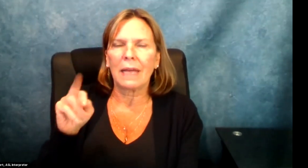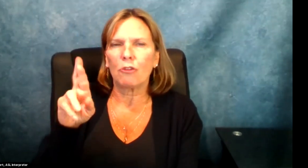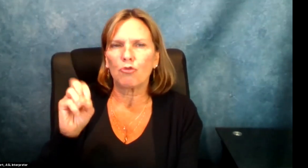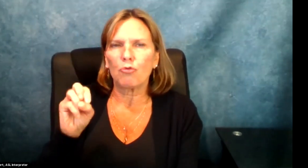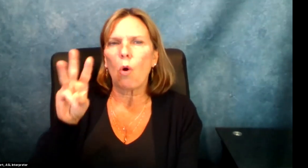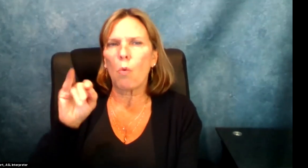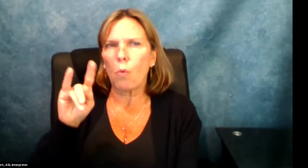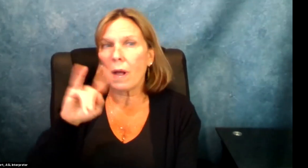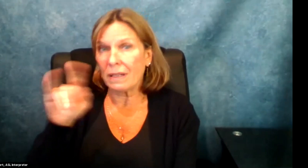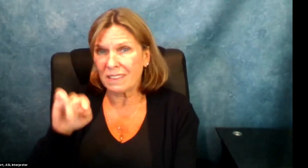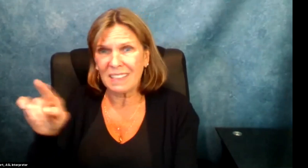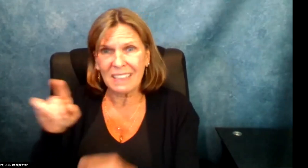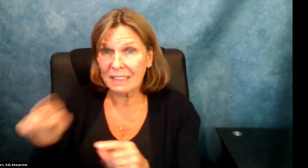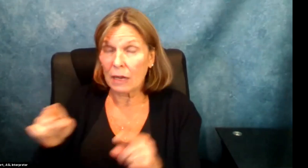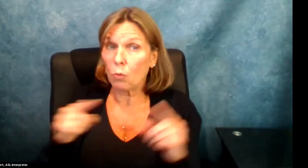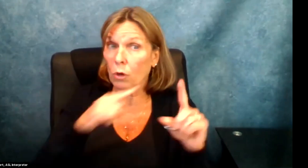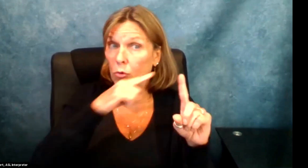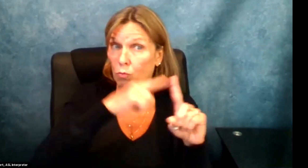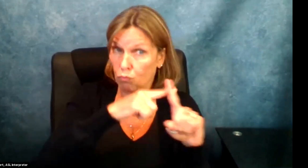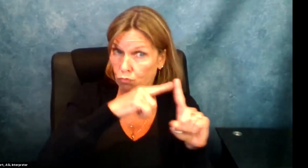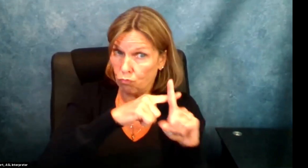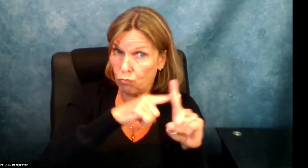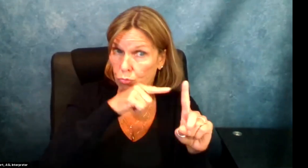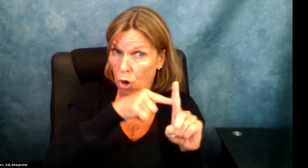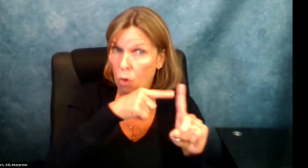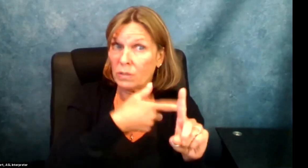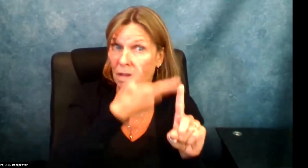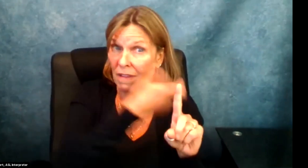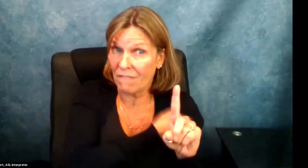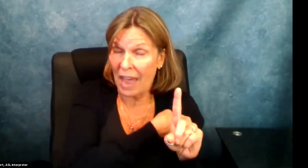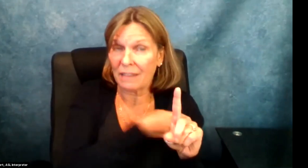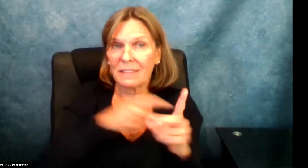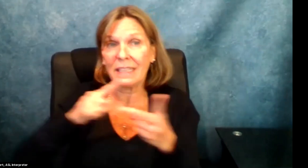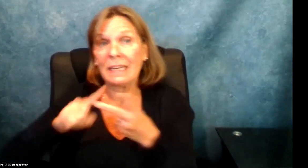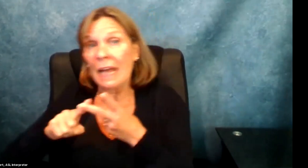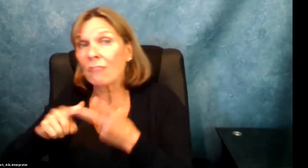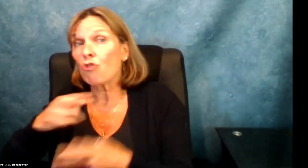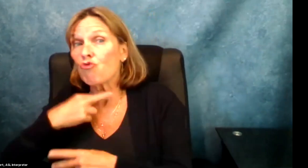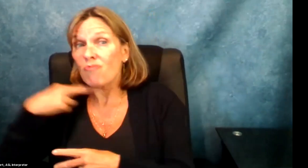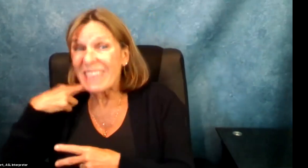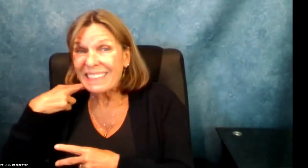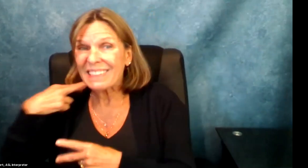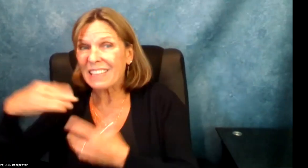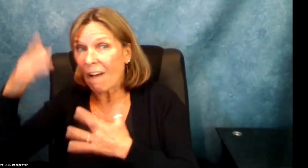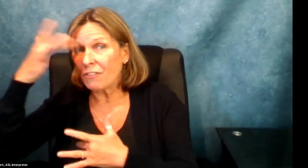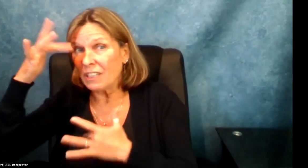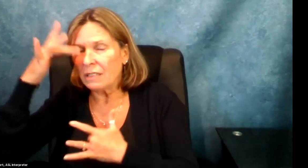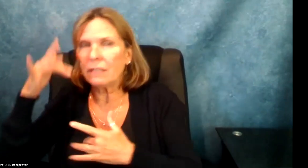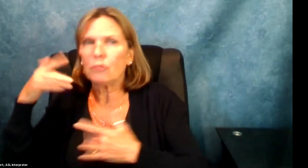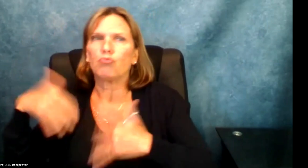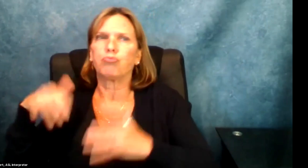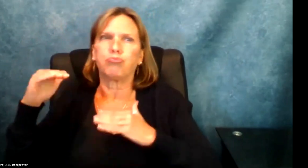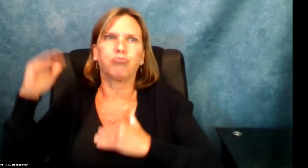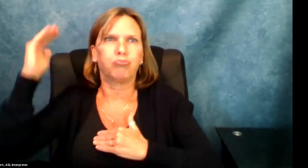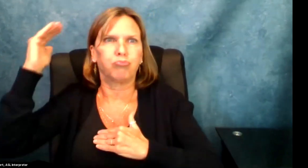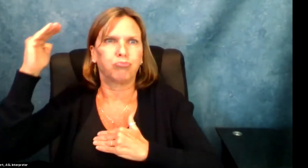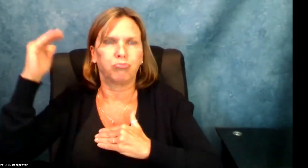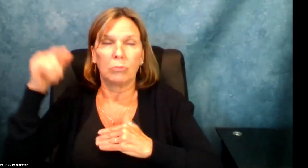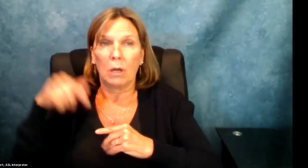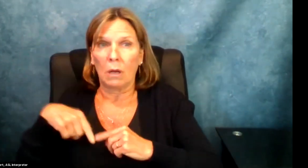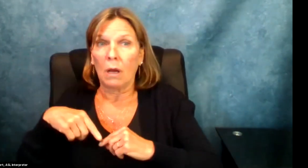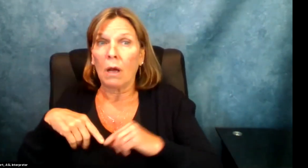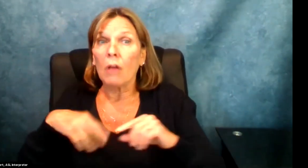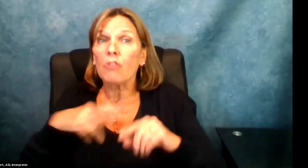and the risk of the disease. I think it's been pretty clear, Dr. Johnson, right, that the risk of getting COVID when you are